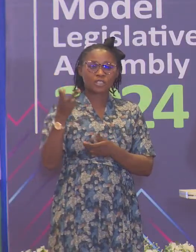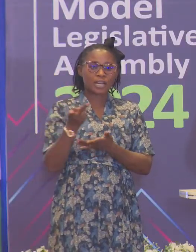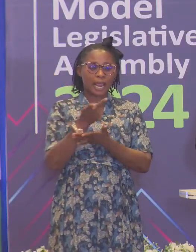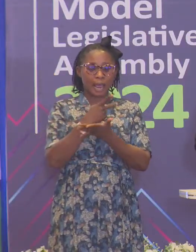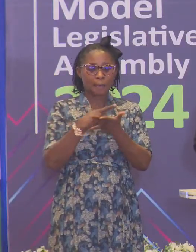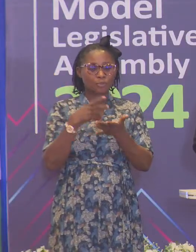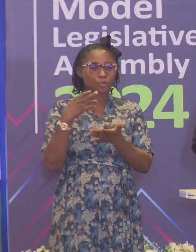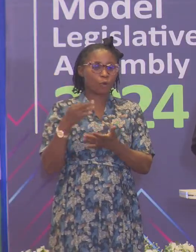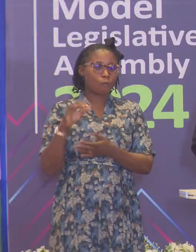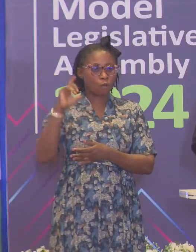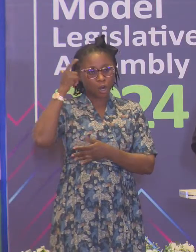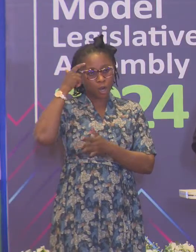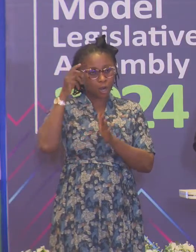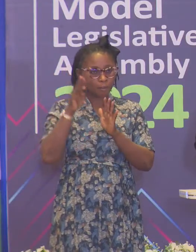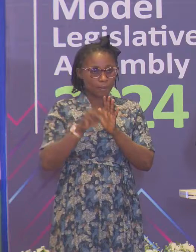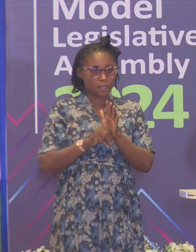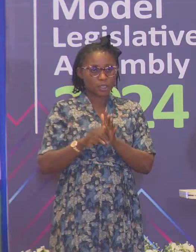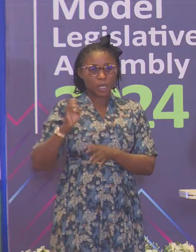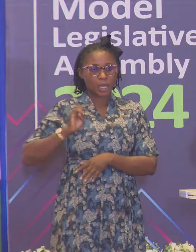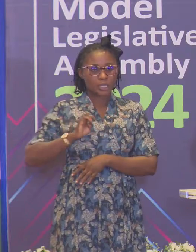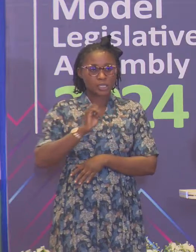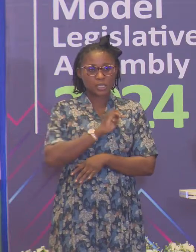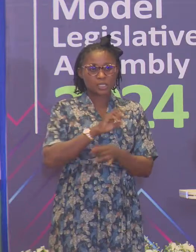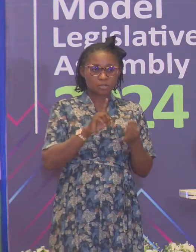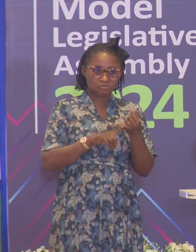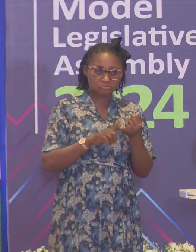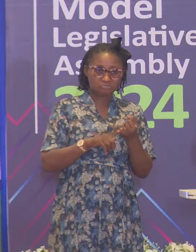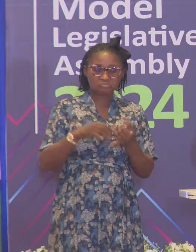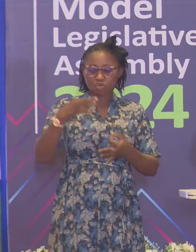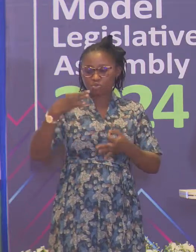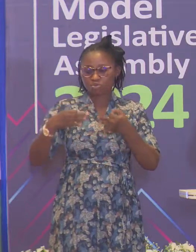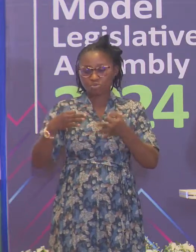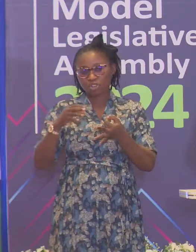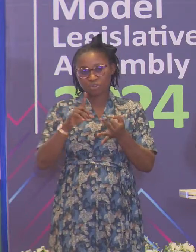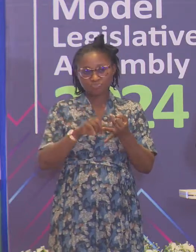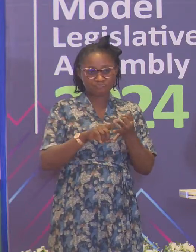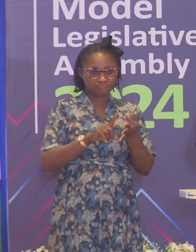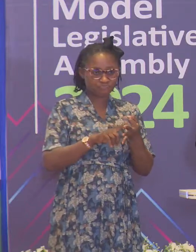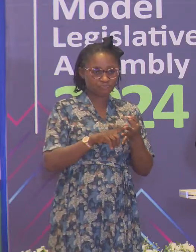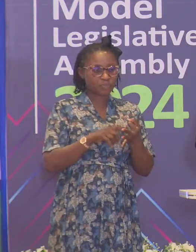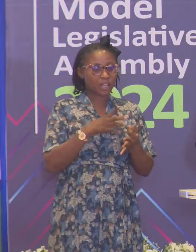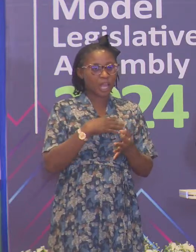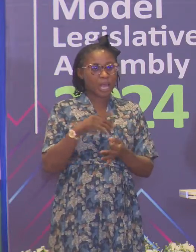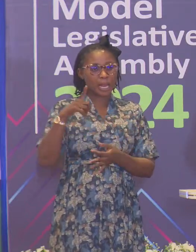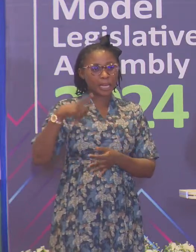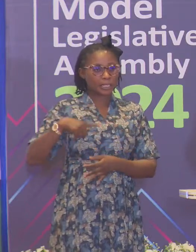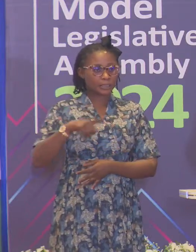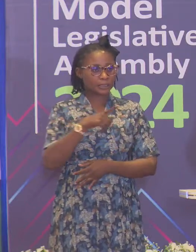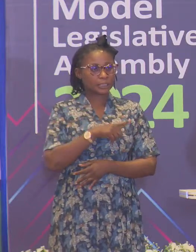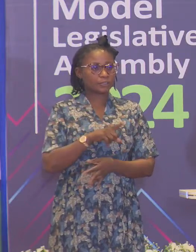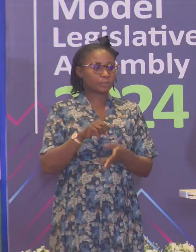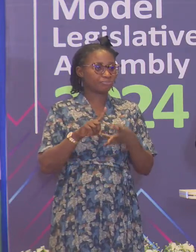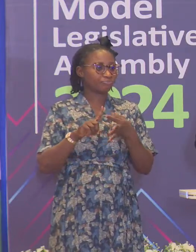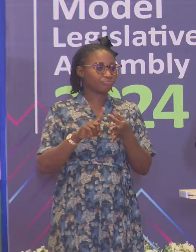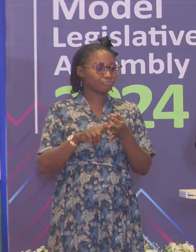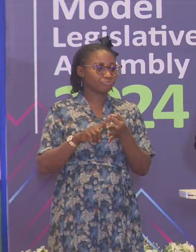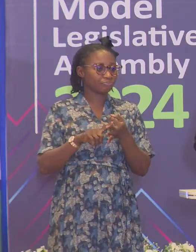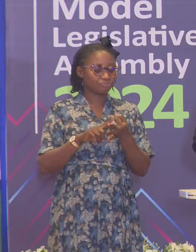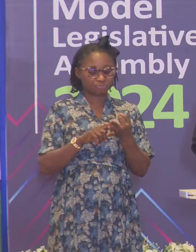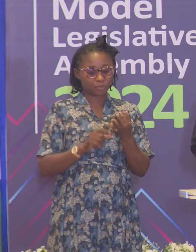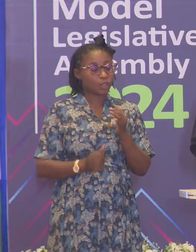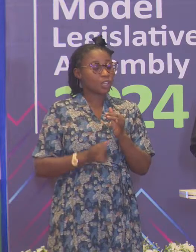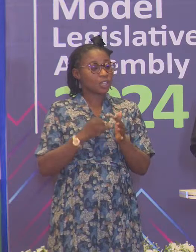government, the executive, the judiciary, and the legislative. It was the